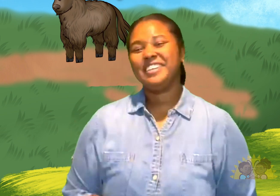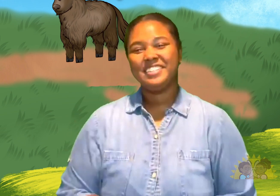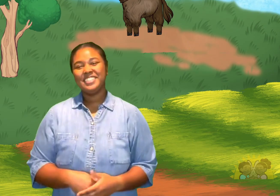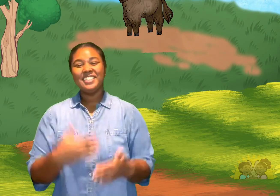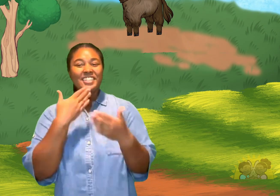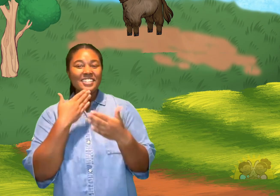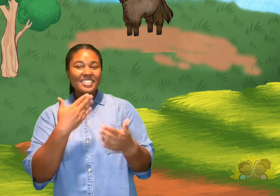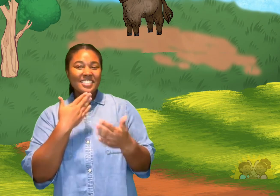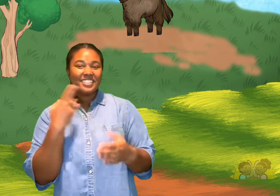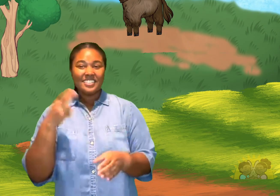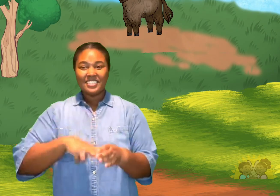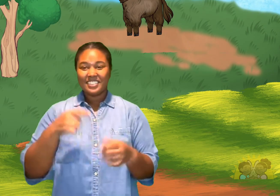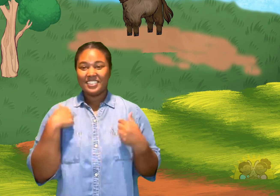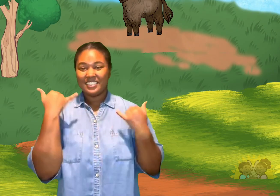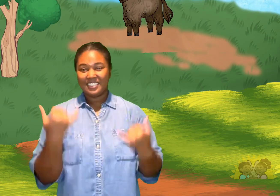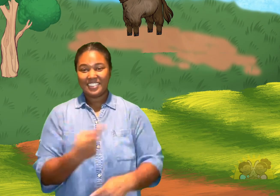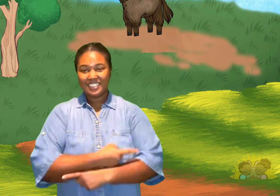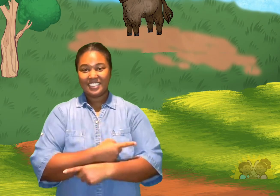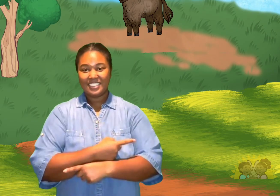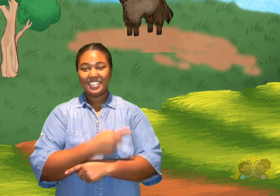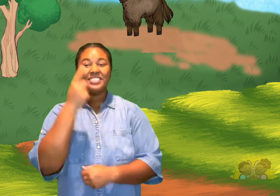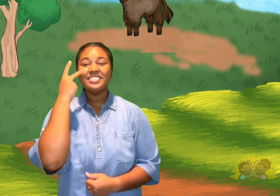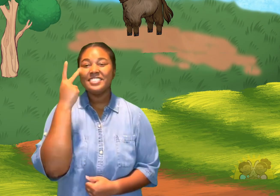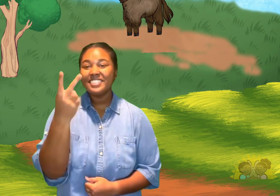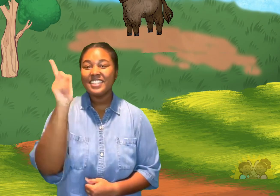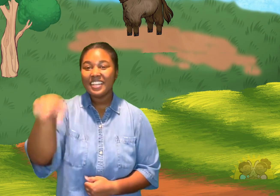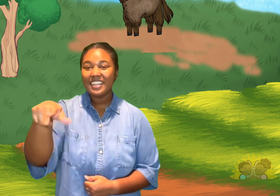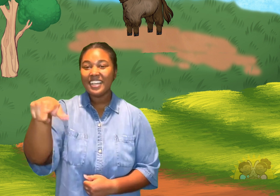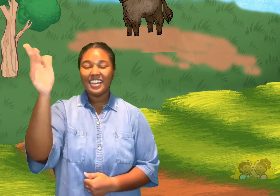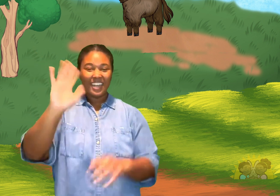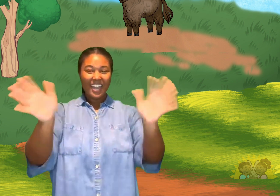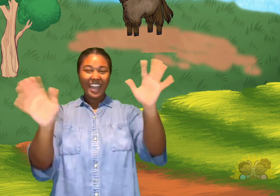Well, thank you for joining me today. We'll see you next time. Bye!